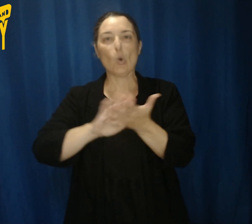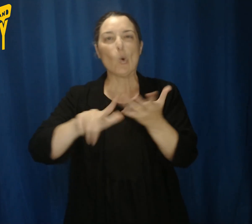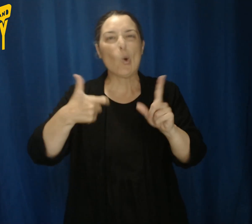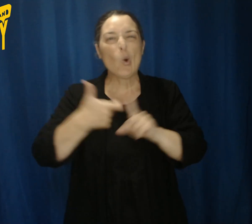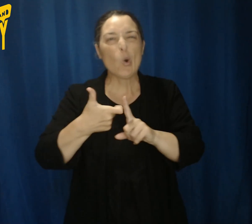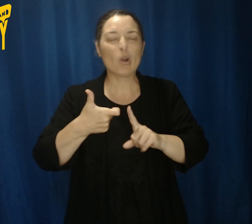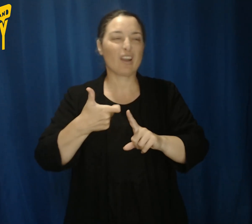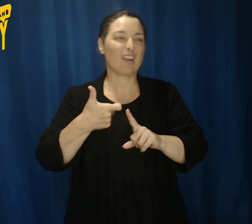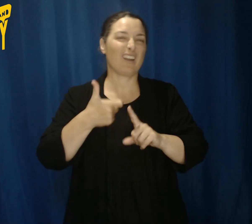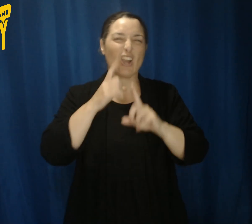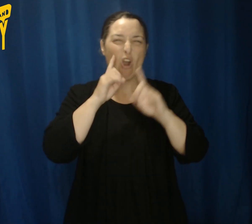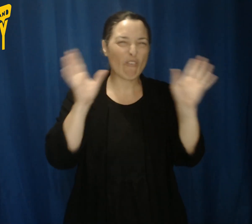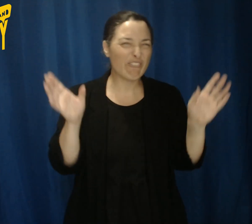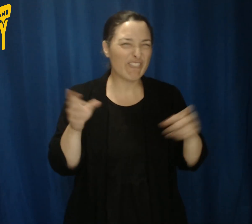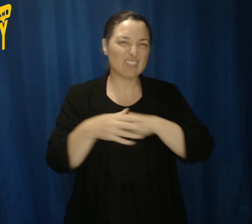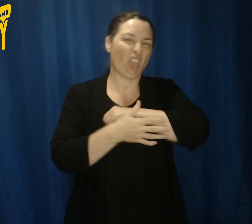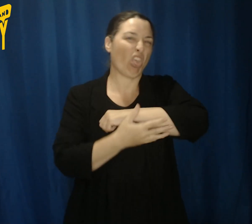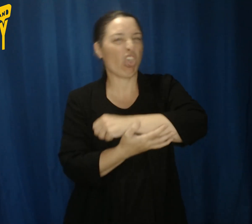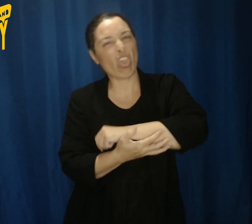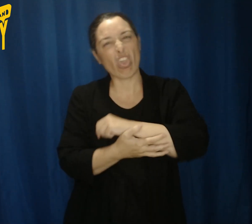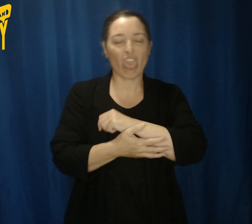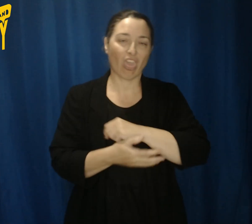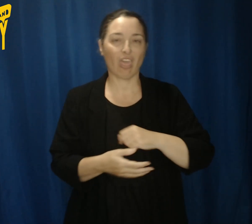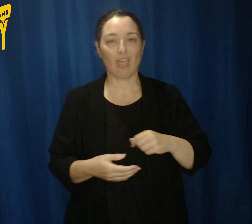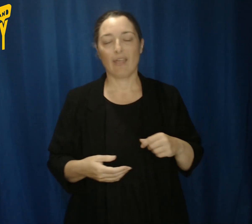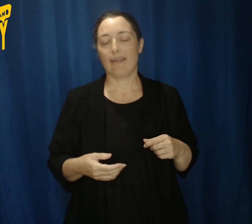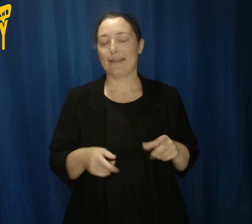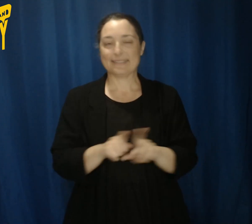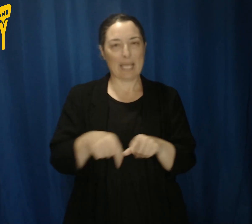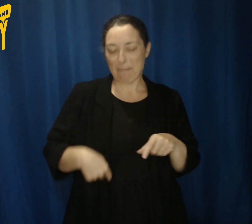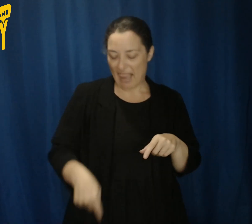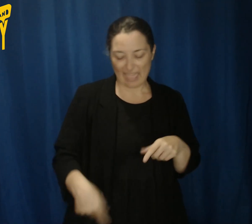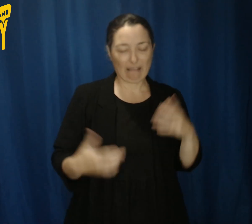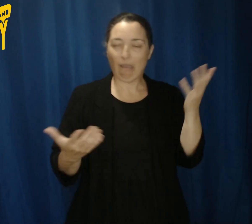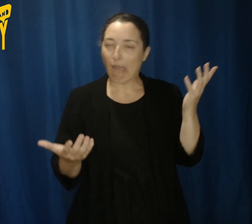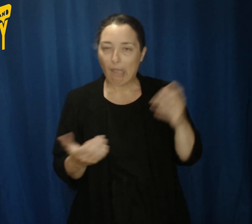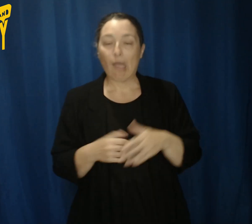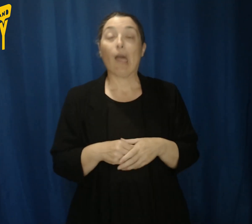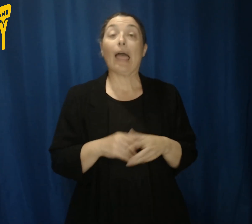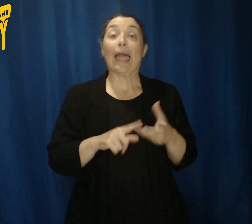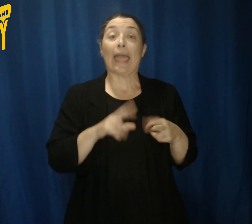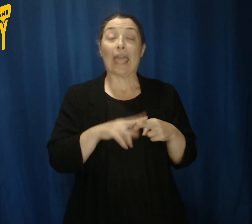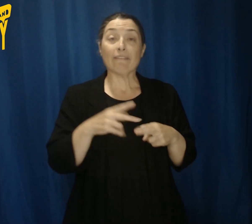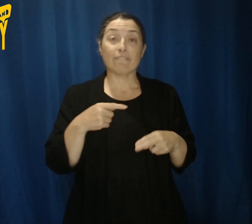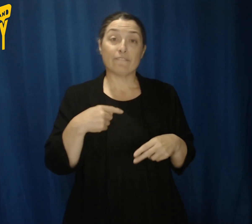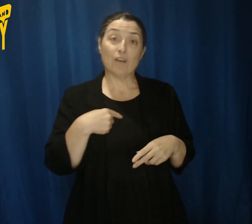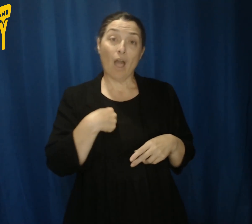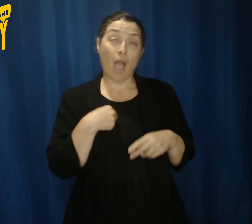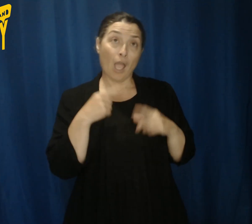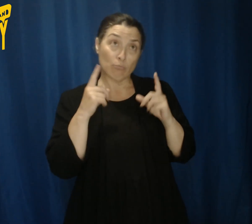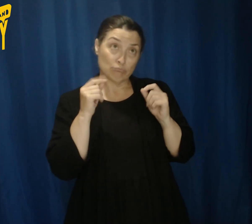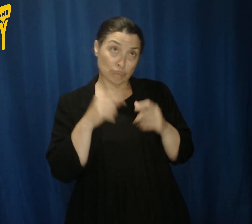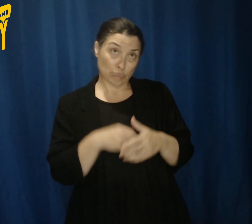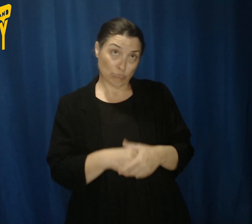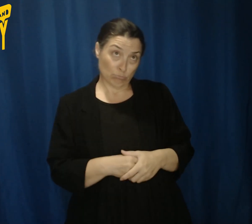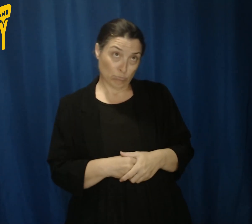leg was much more jointed and clunky and weird in those days and stuff. But I learned that if I stood there and just blink, blink, blink and stared up at